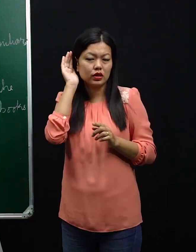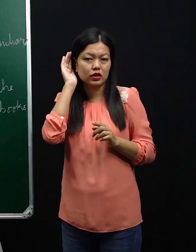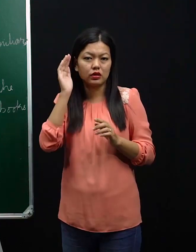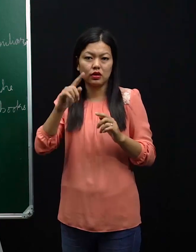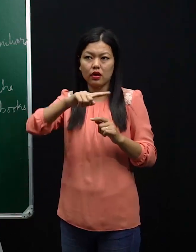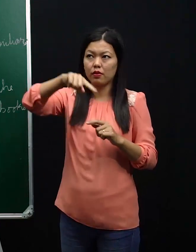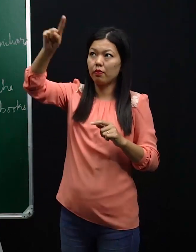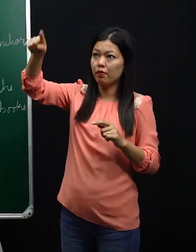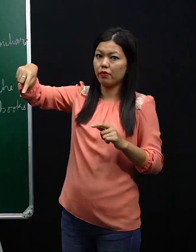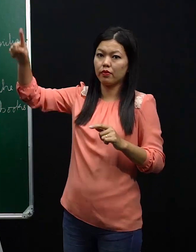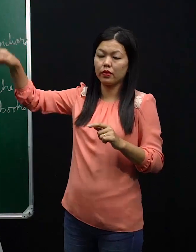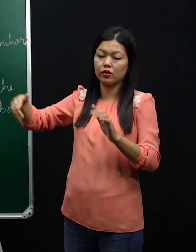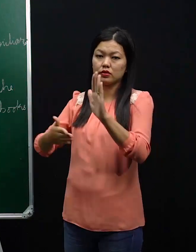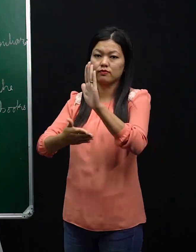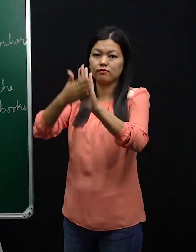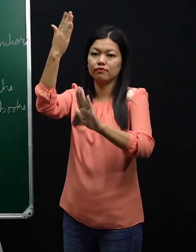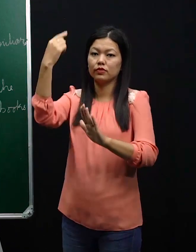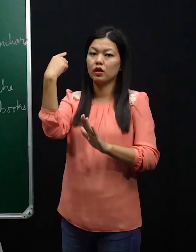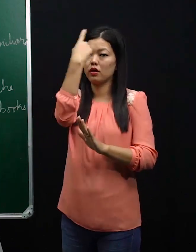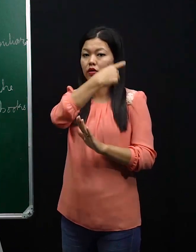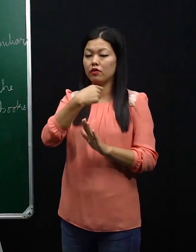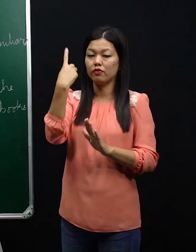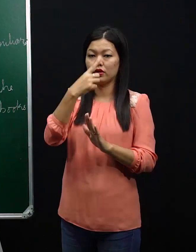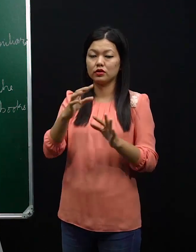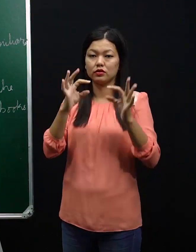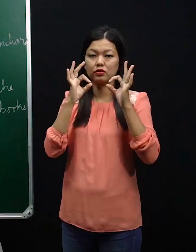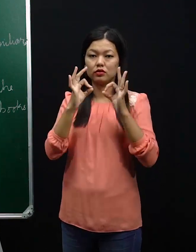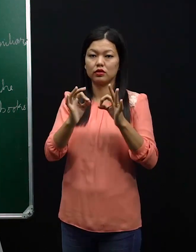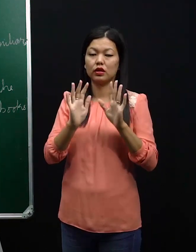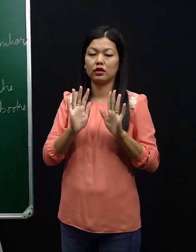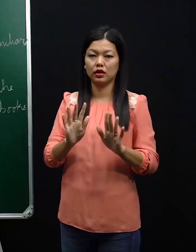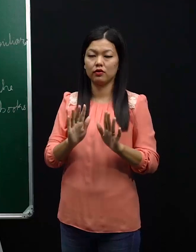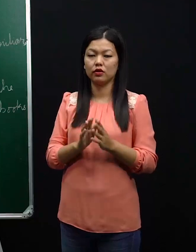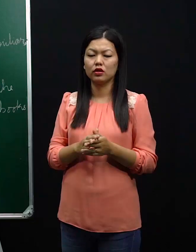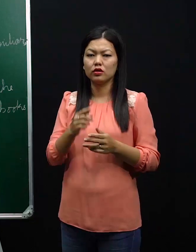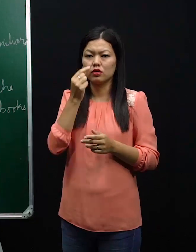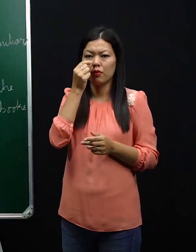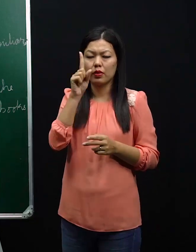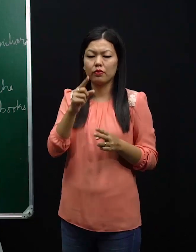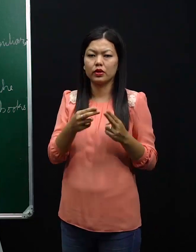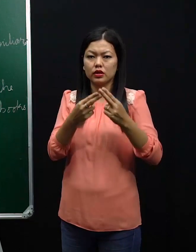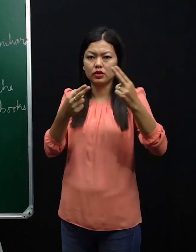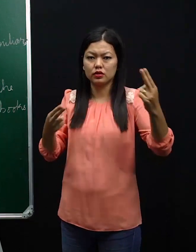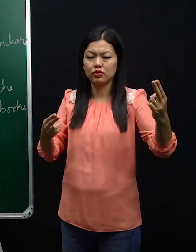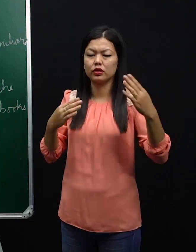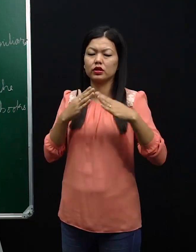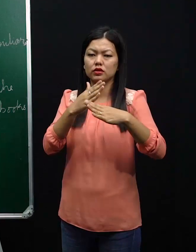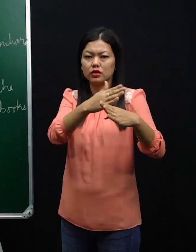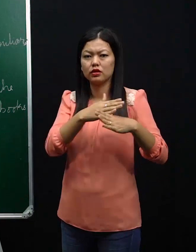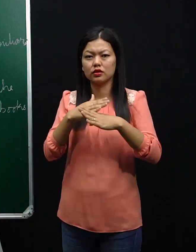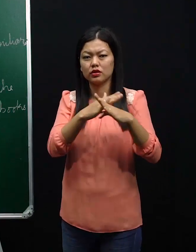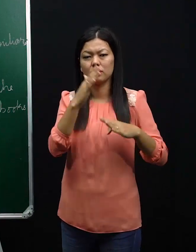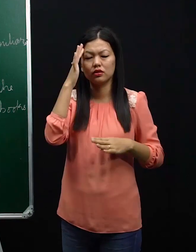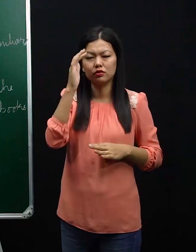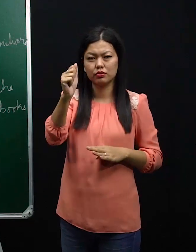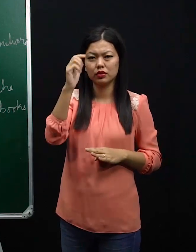at the great stone face that his mother told him about, the story that was related with it. And even now,